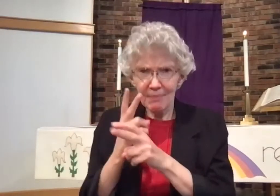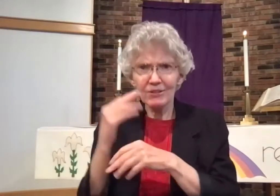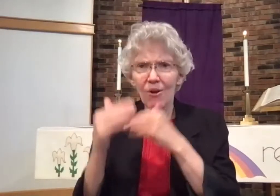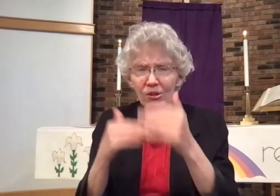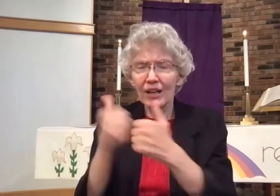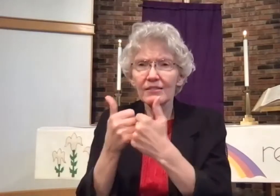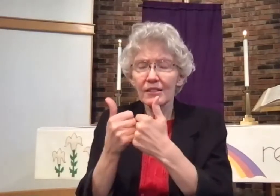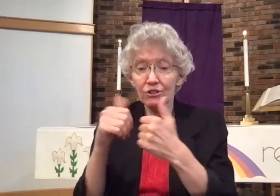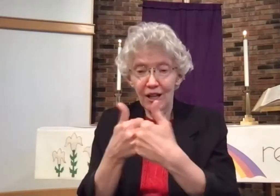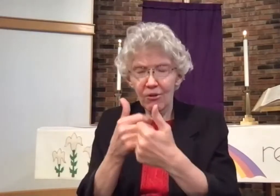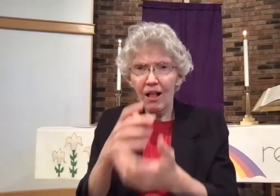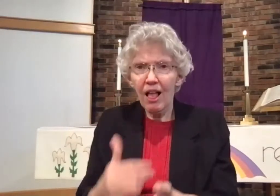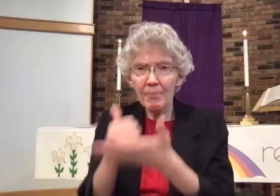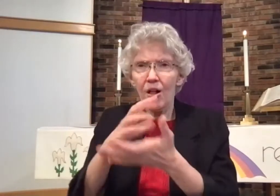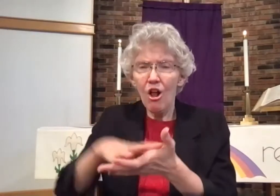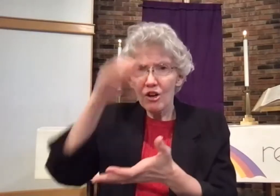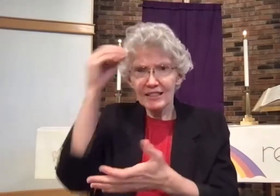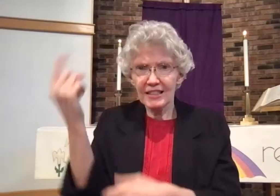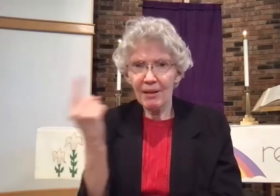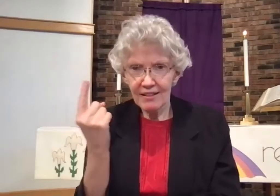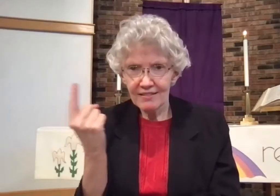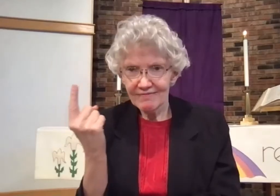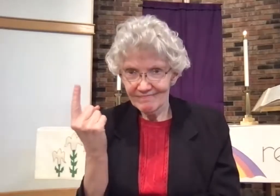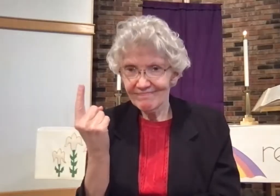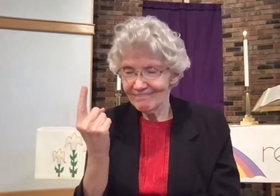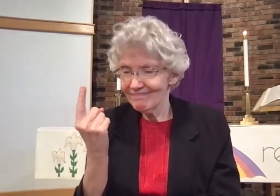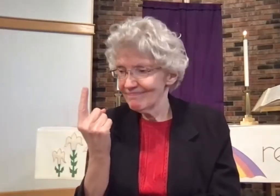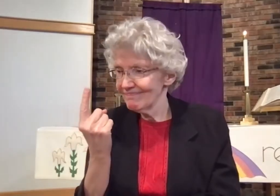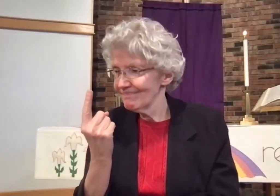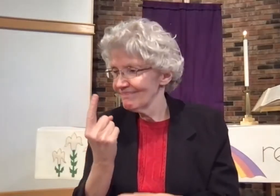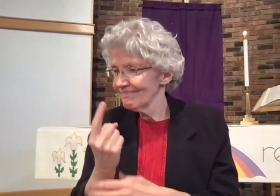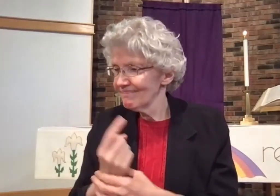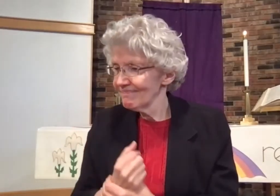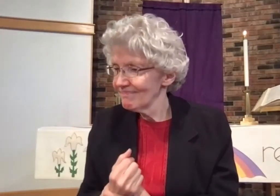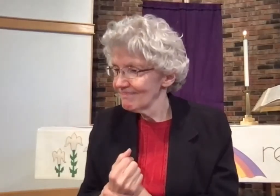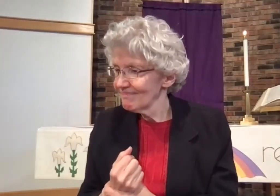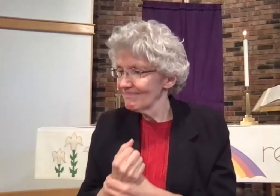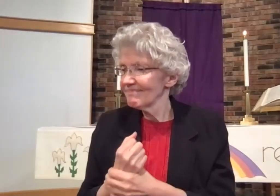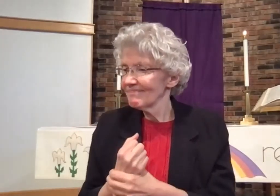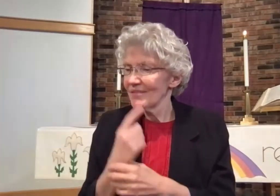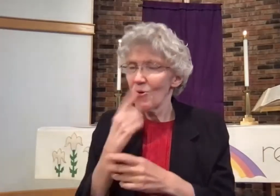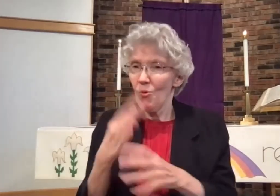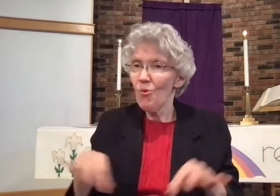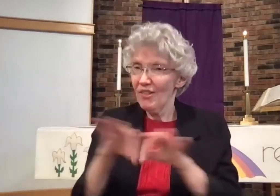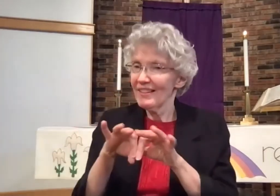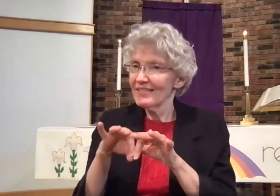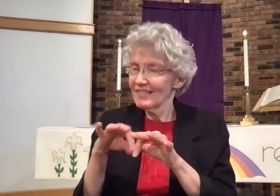And the temptation to stop and to give up will be there. But if you keep going, you will learn something.